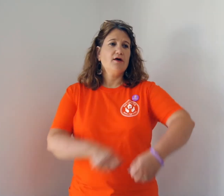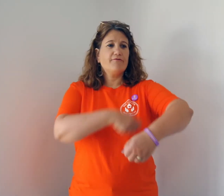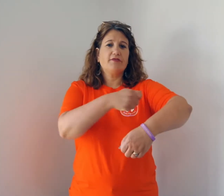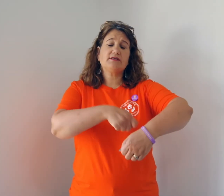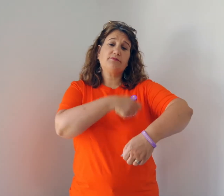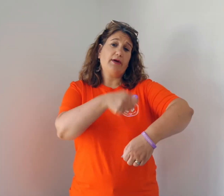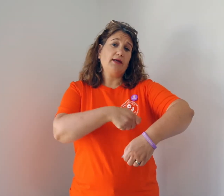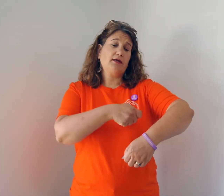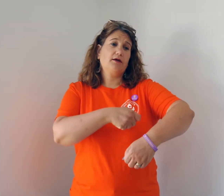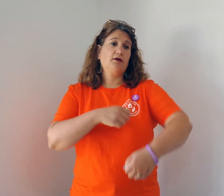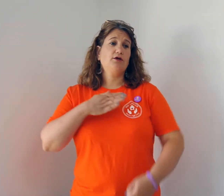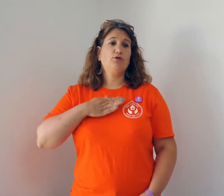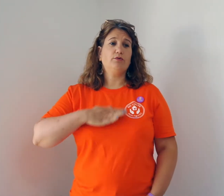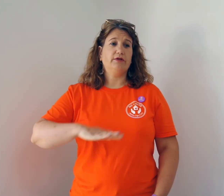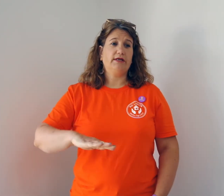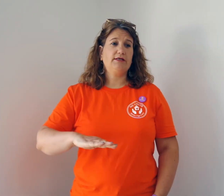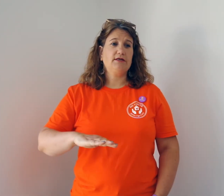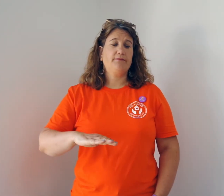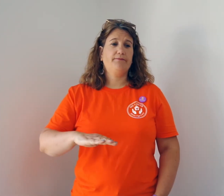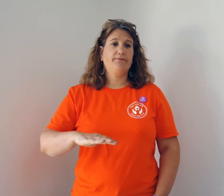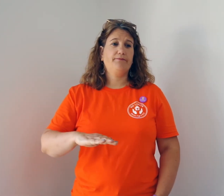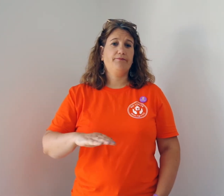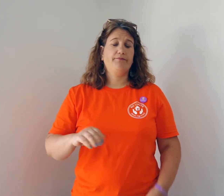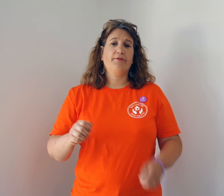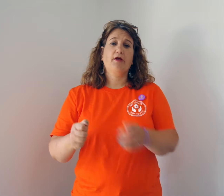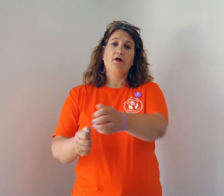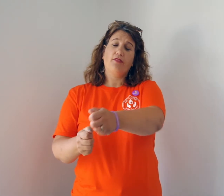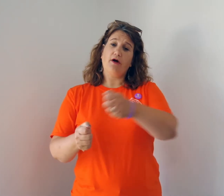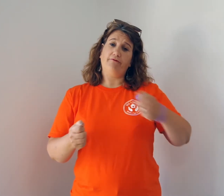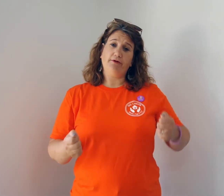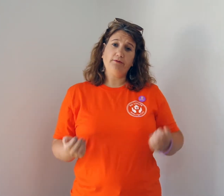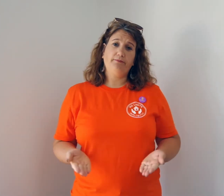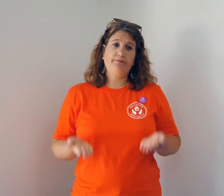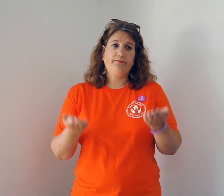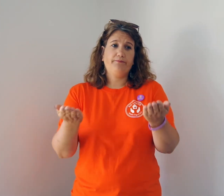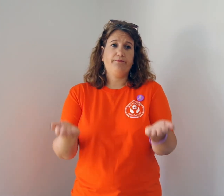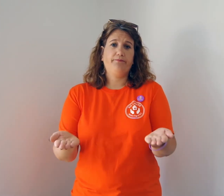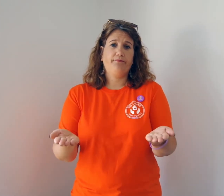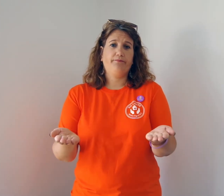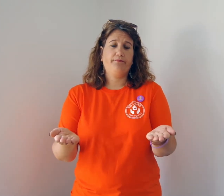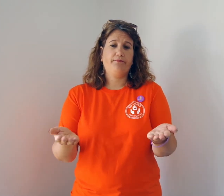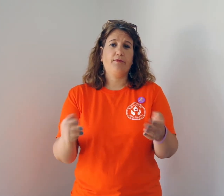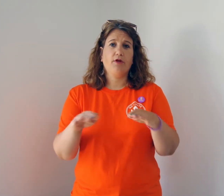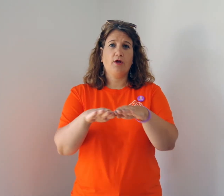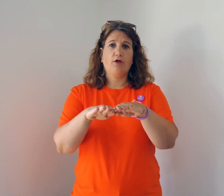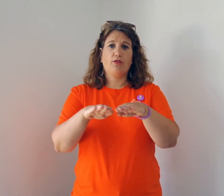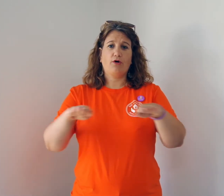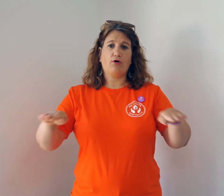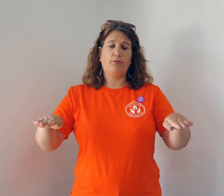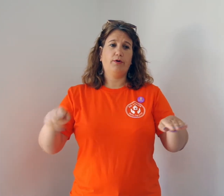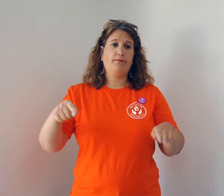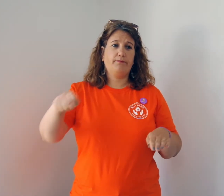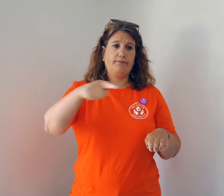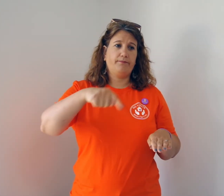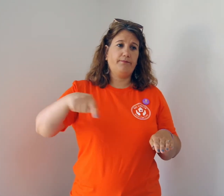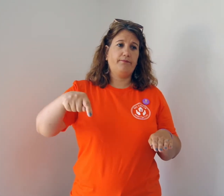For this bake, you will need the oven, the hob,